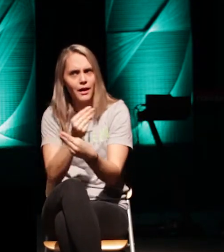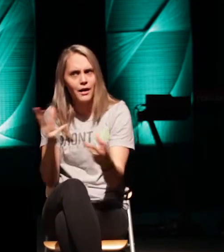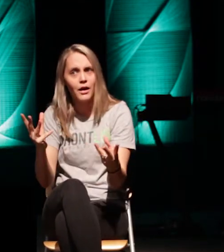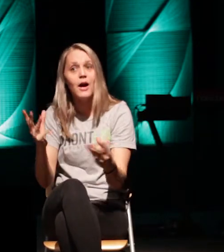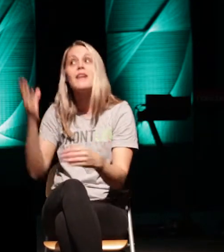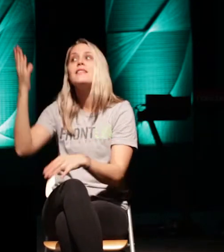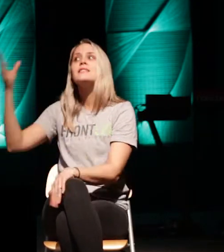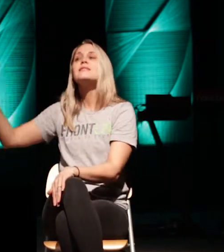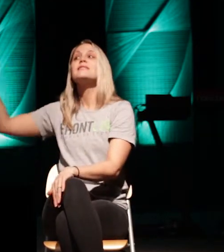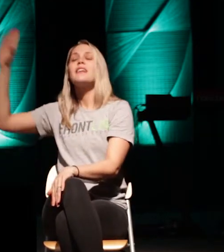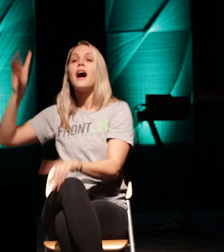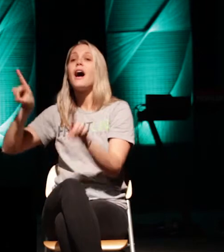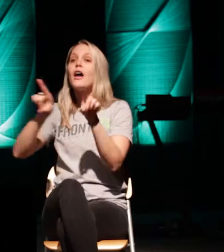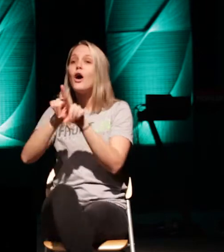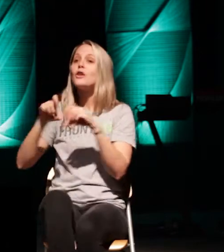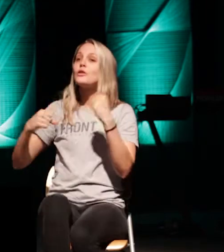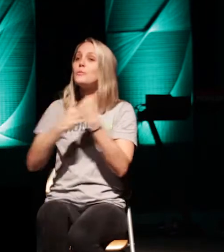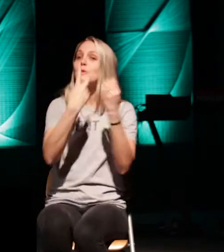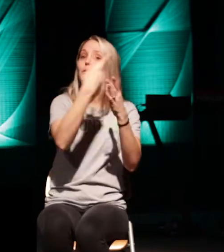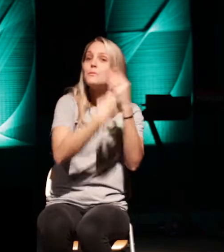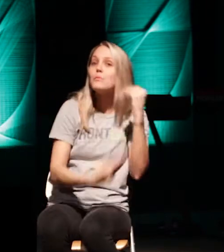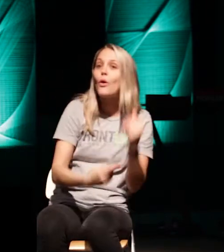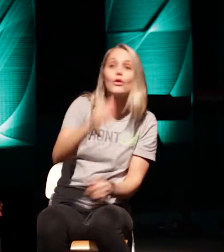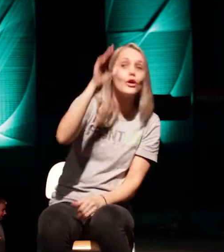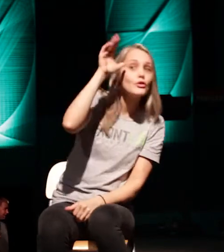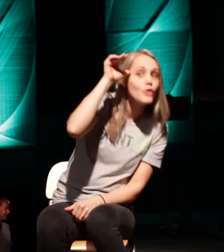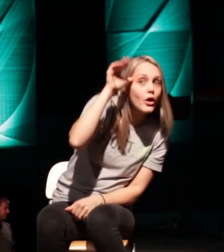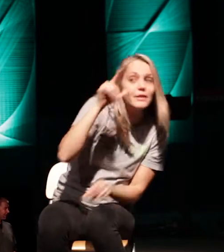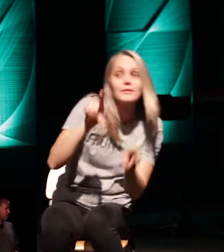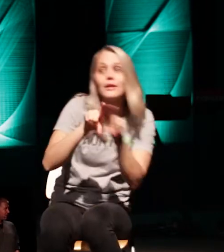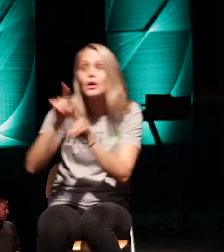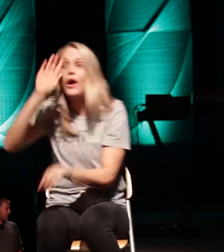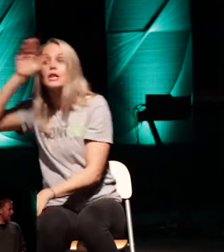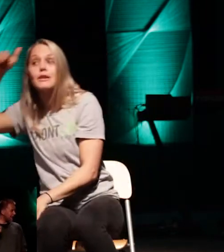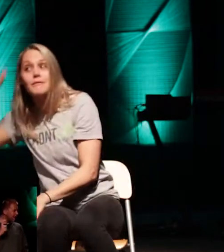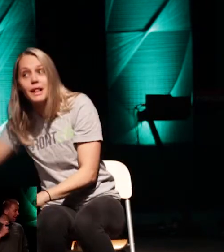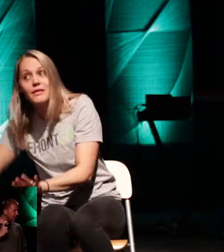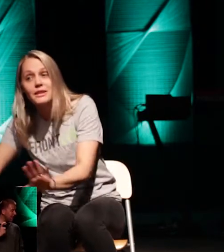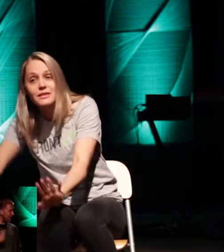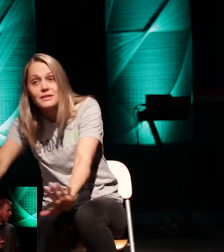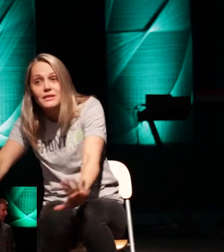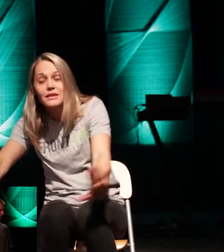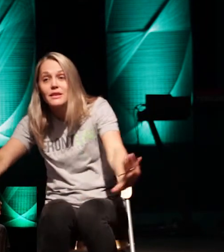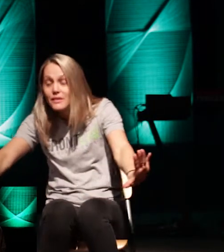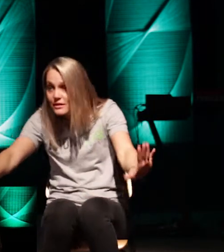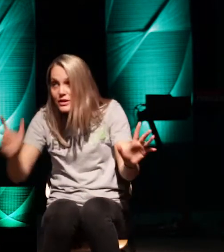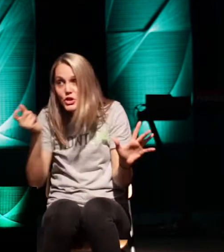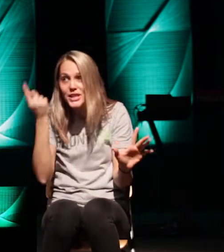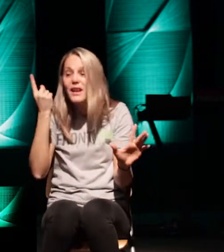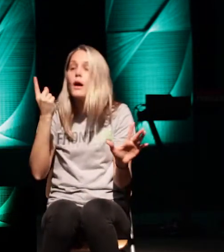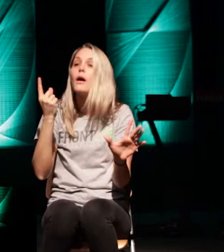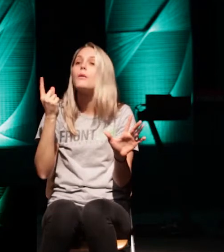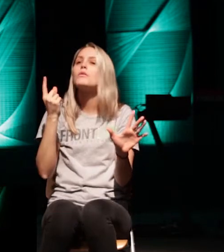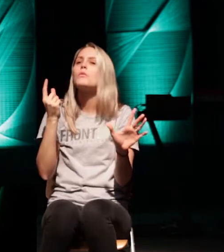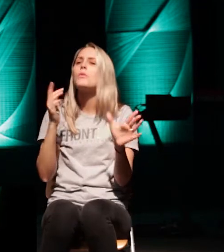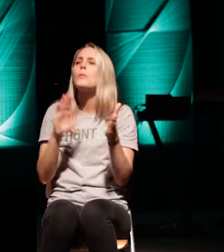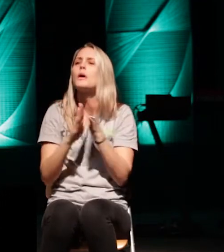and donkeys. You hear me? But let's get a little bit deeper.